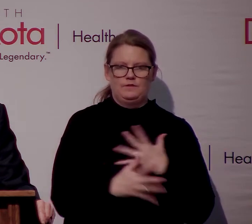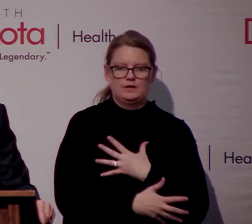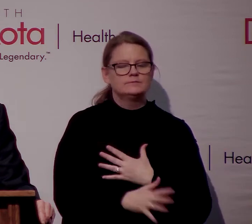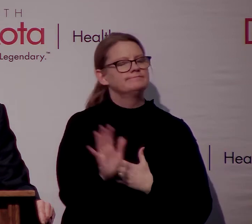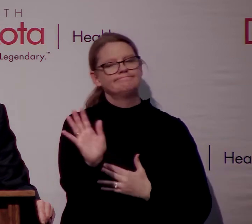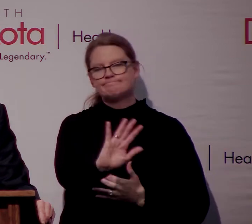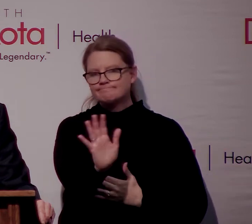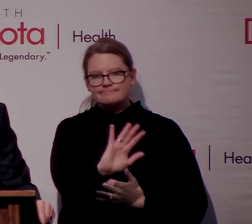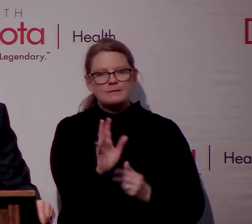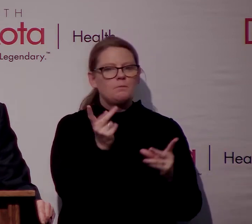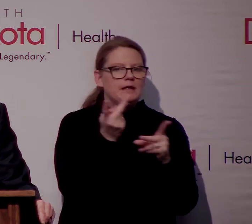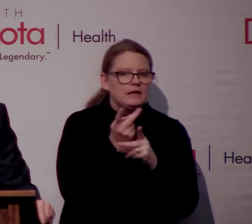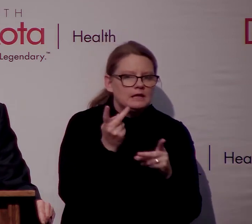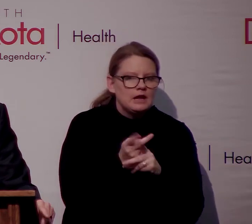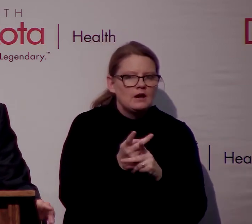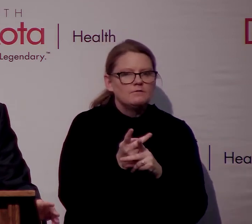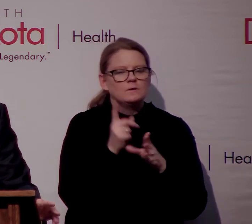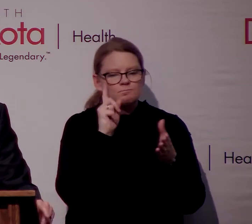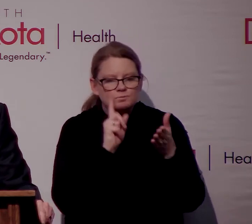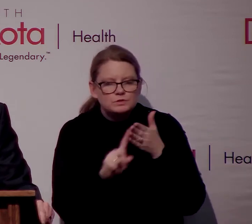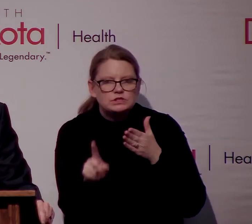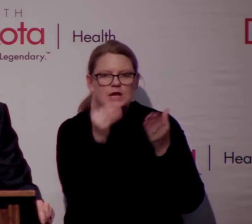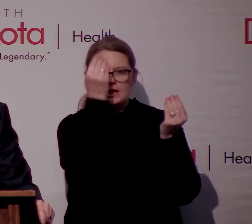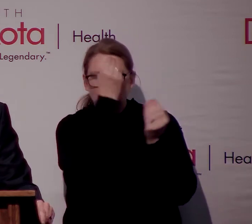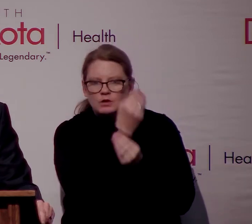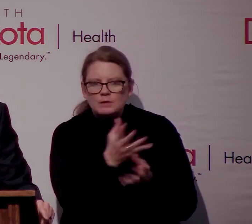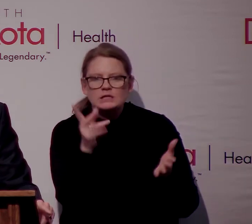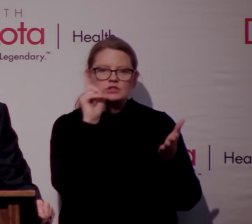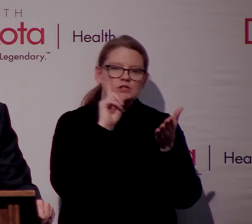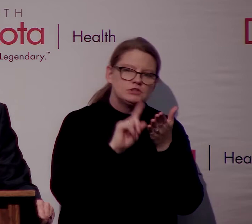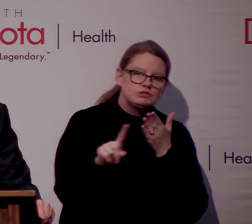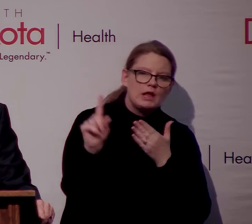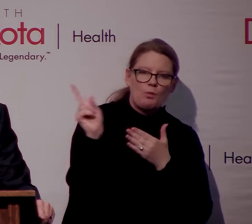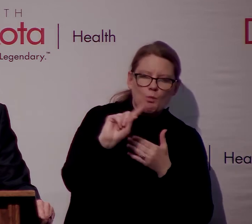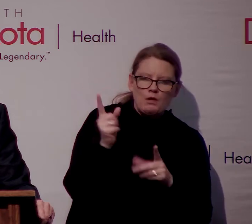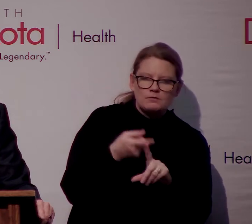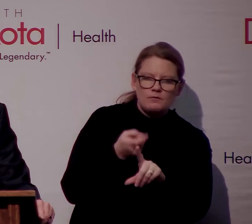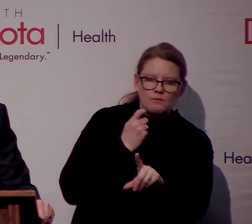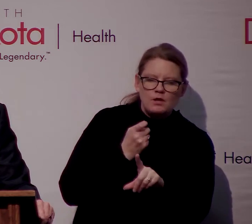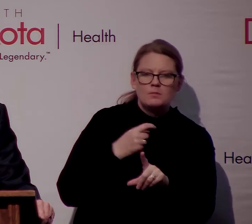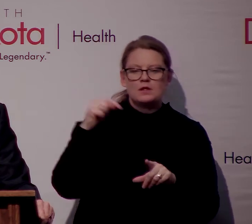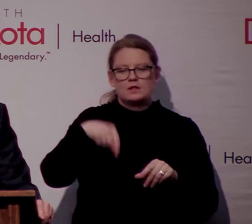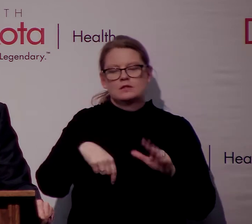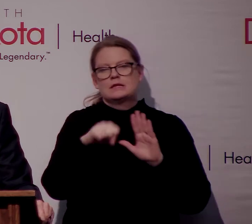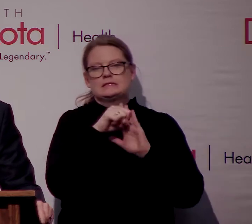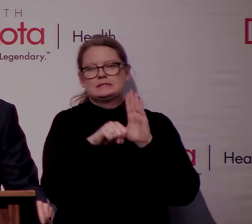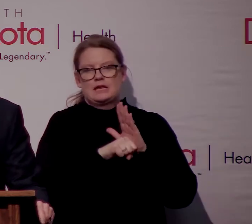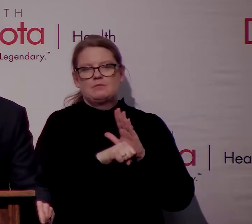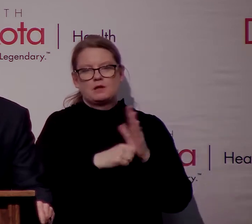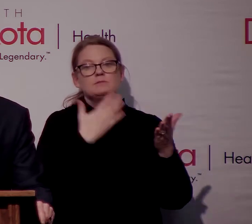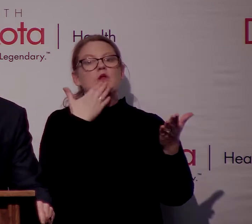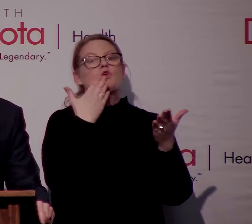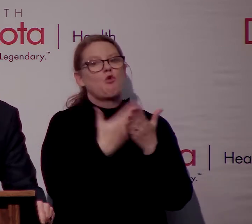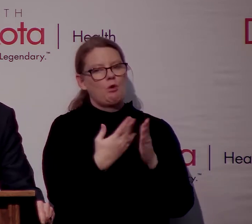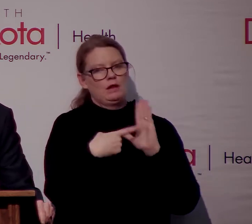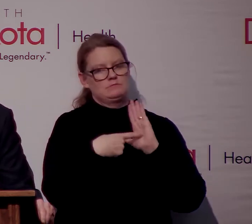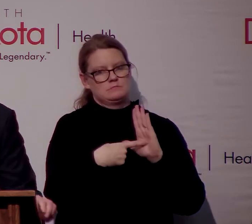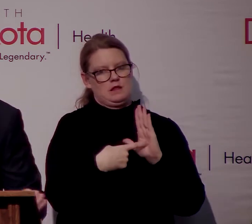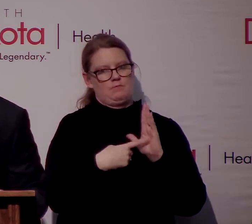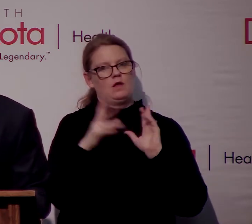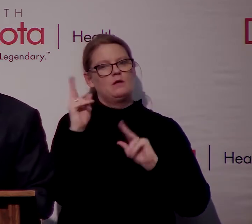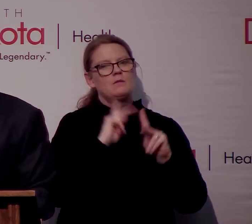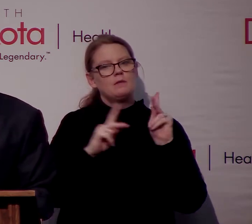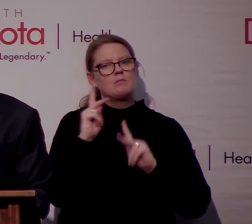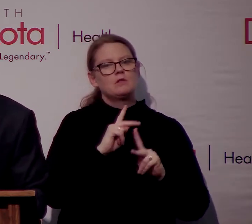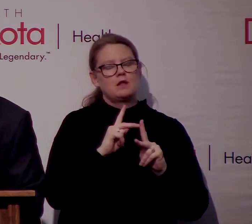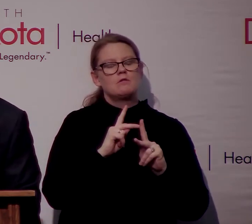sources of information and what you're getting. And again, we want to have our state be a shining example of people that are operating on